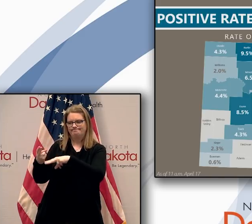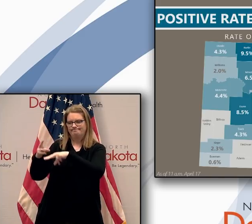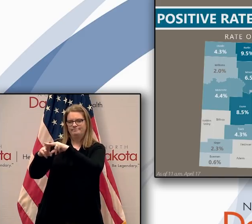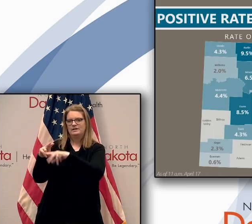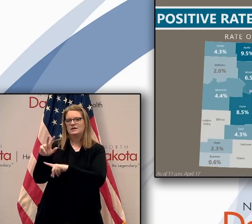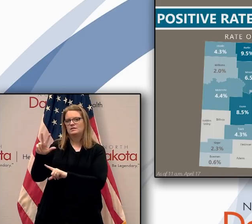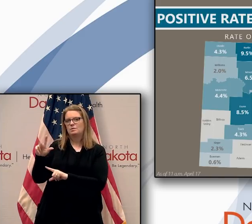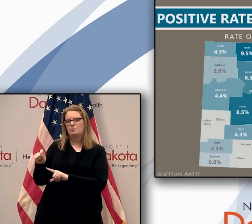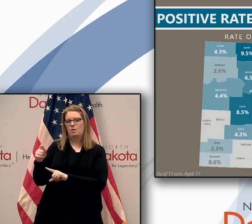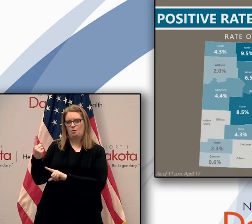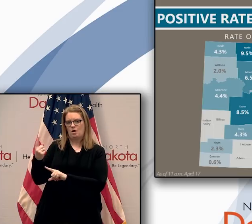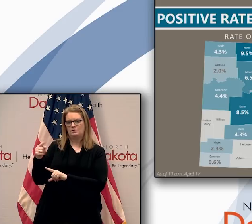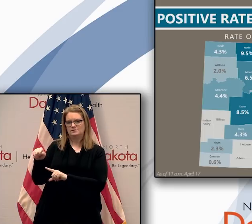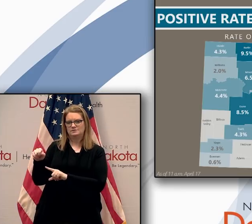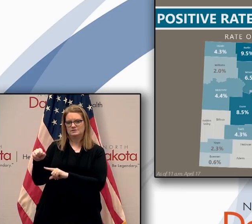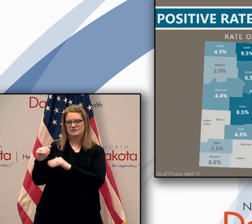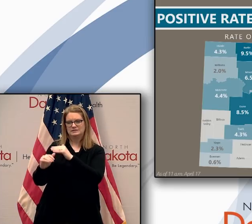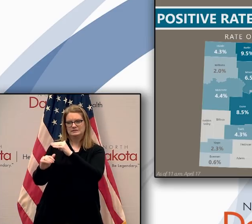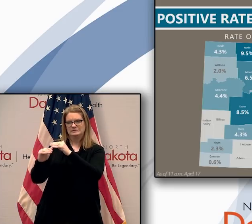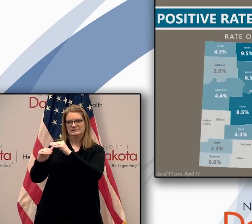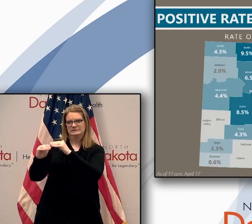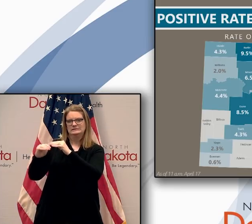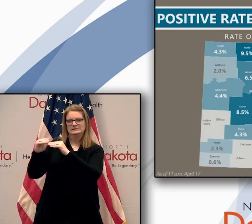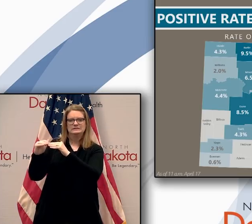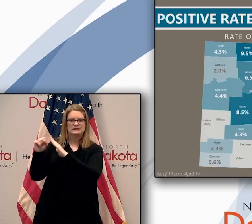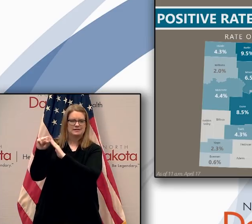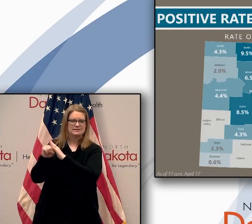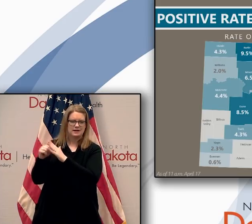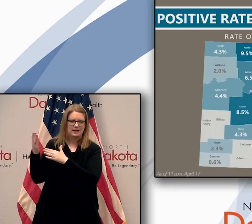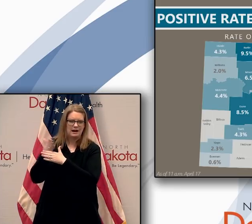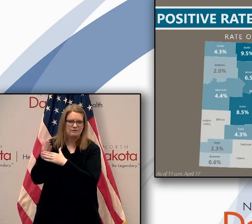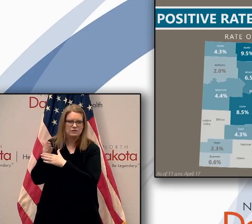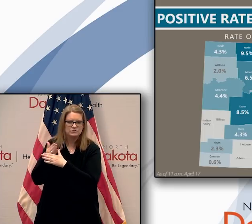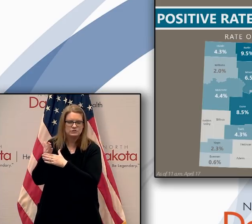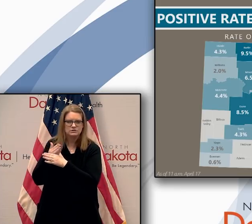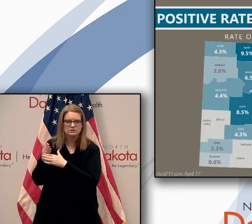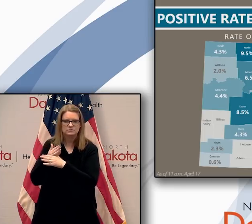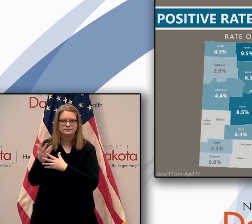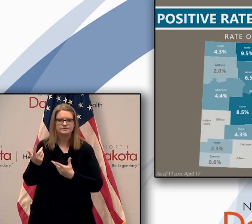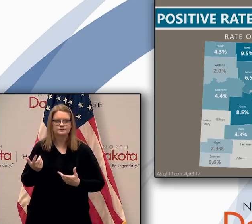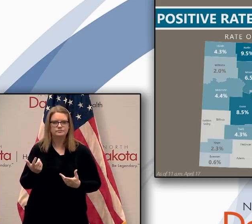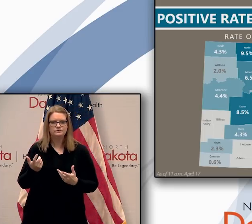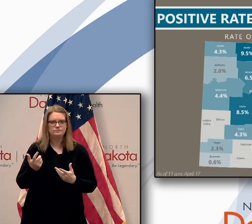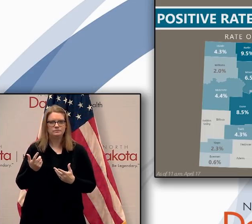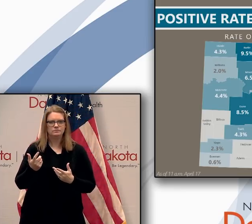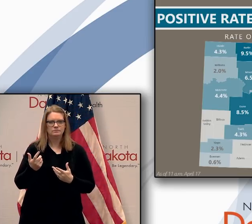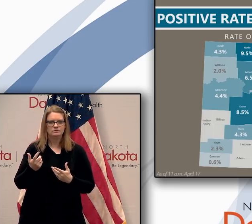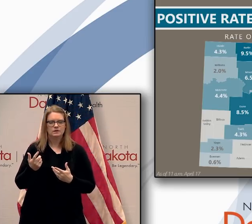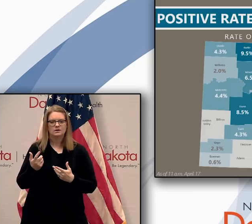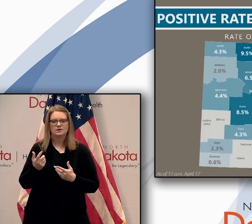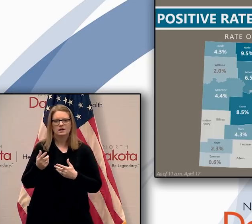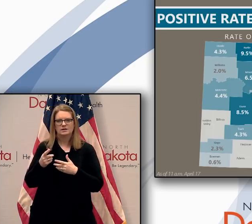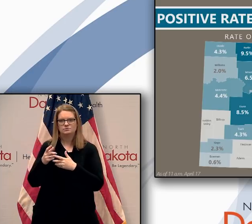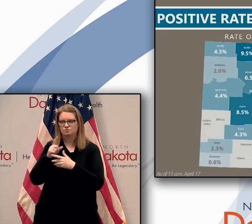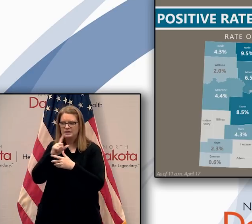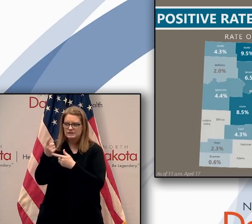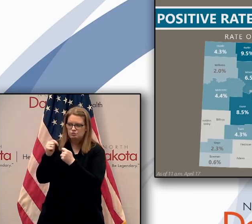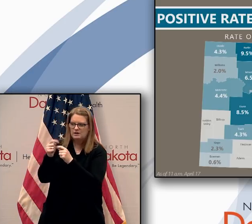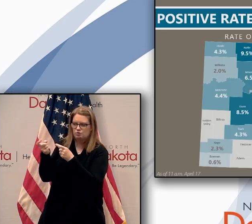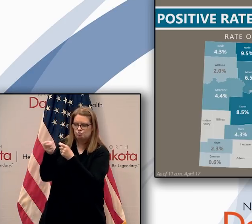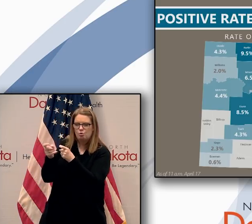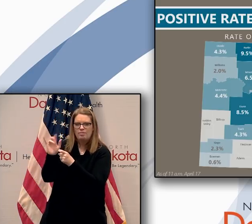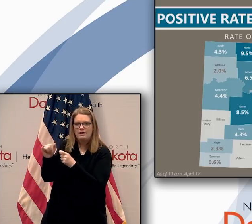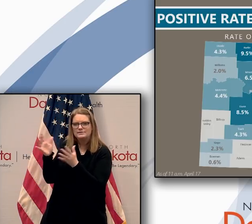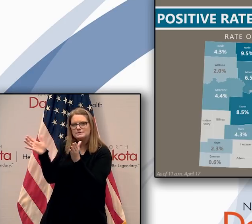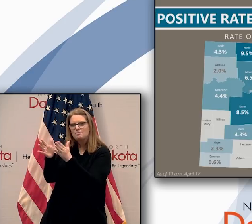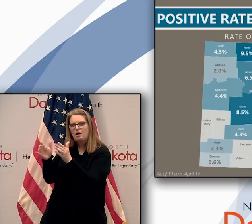3.1, so they're coming closer to what the state average was, and part of managing that small hotspot we had up in Grand